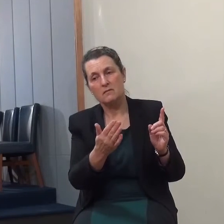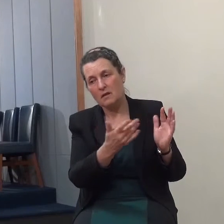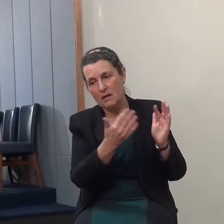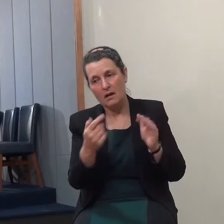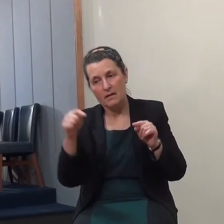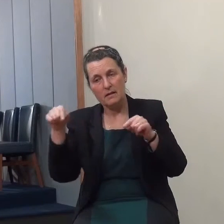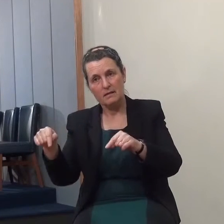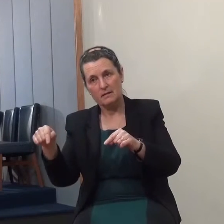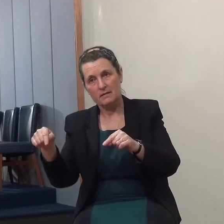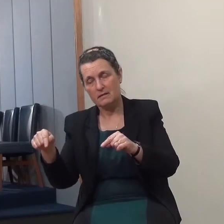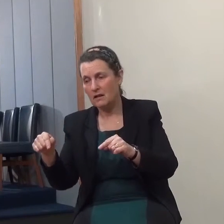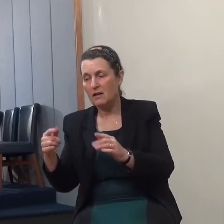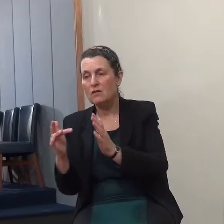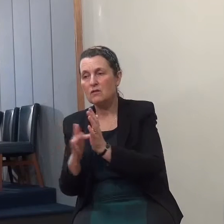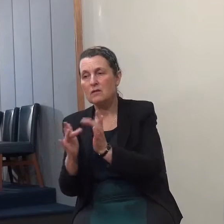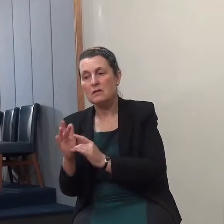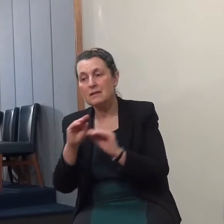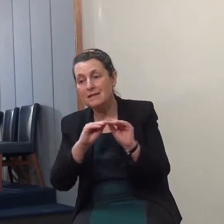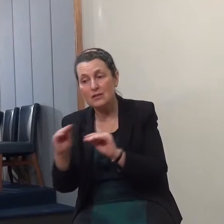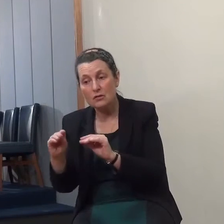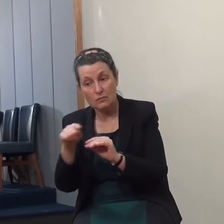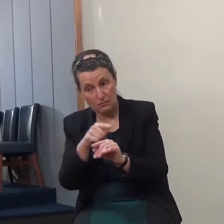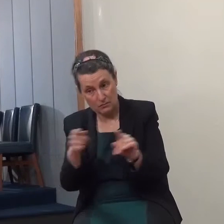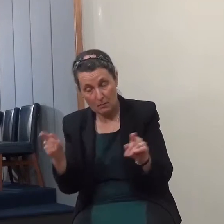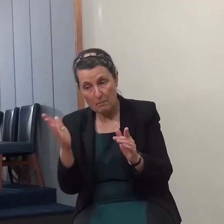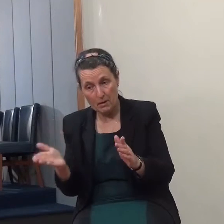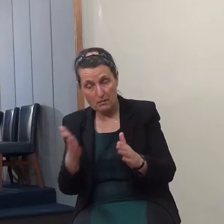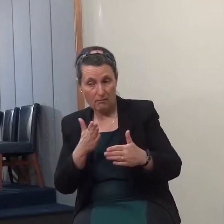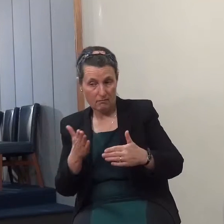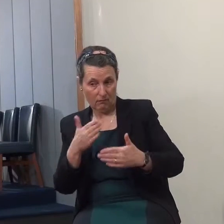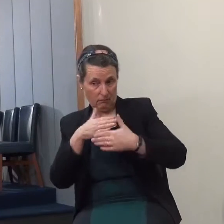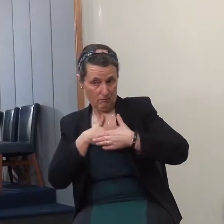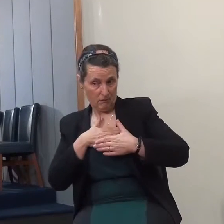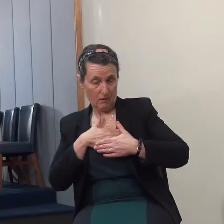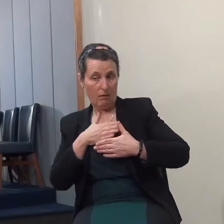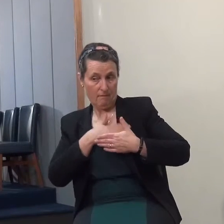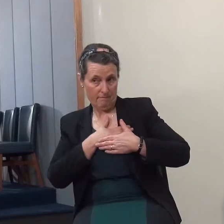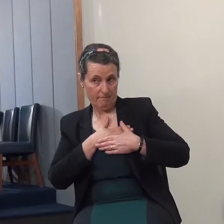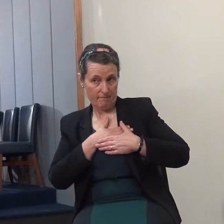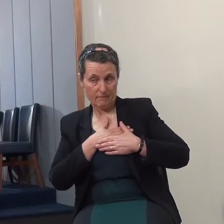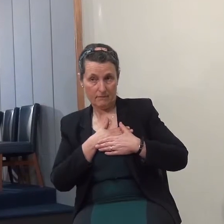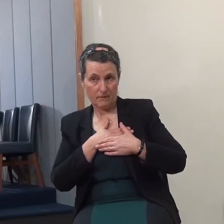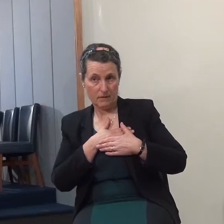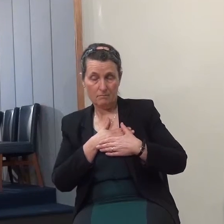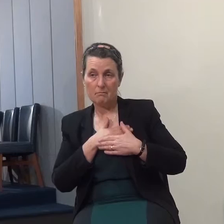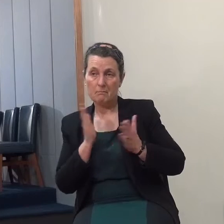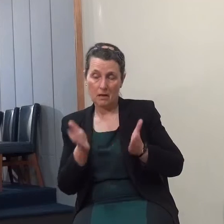this is the first standard for you, to be a compassionate people, a caring